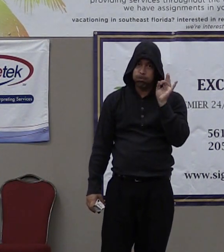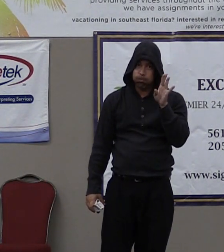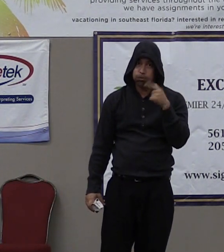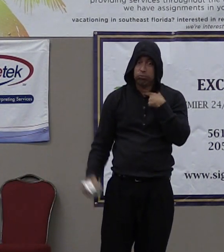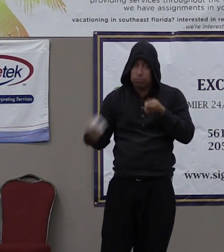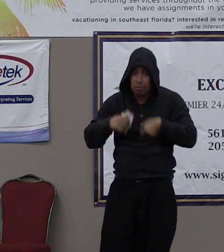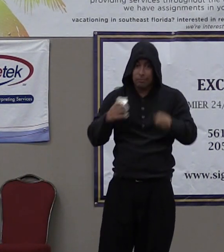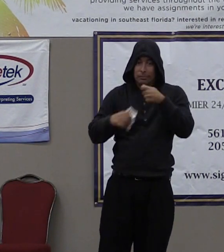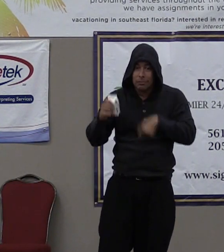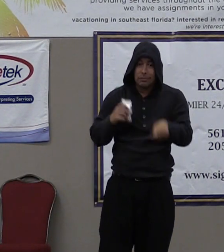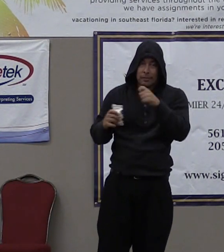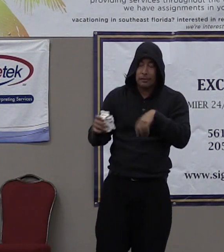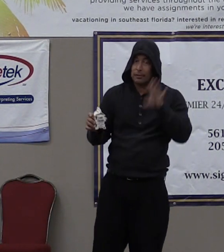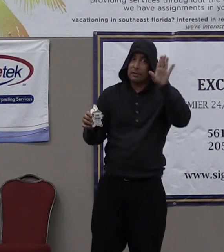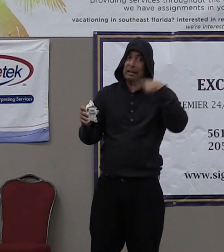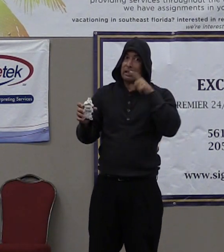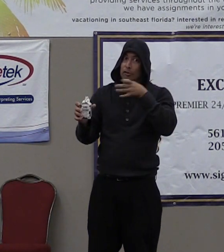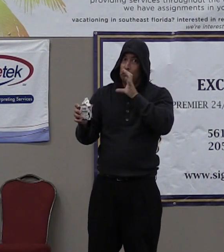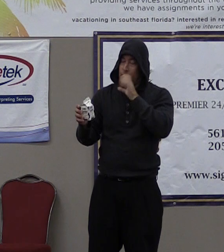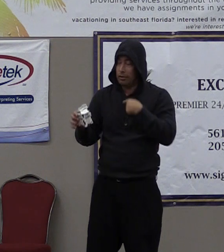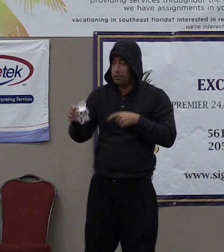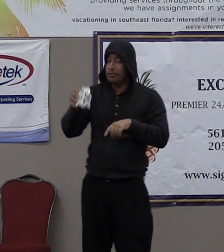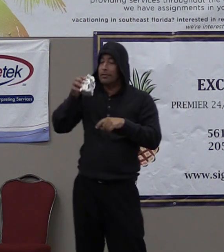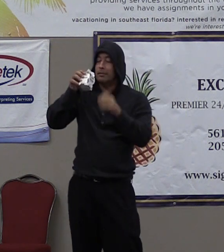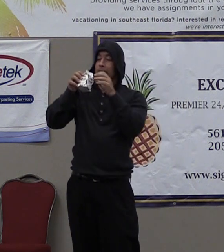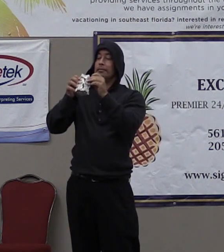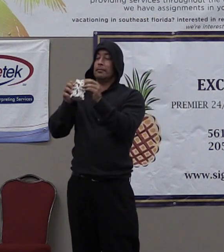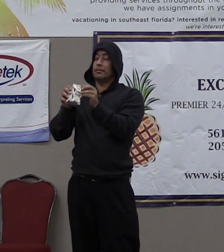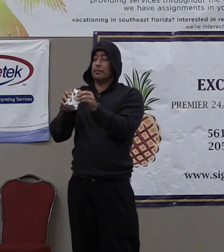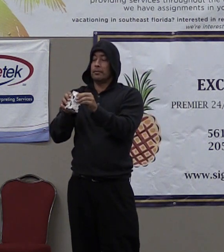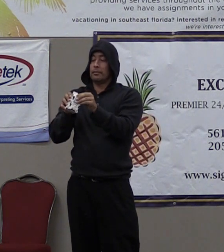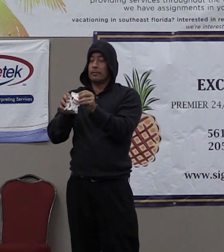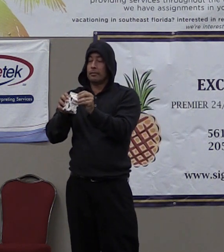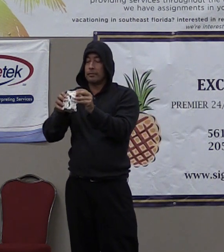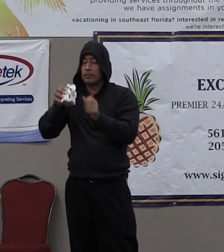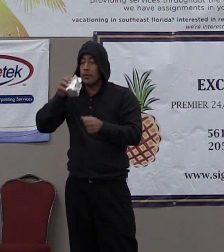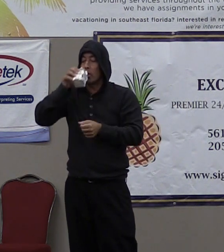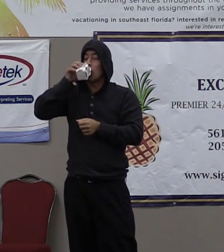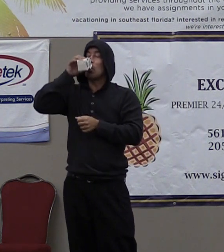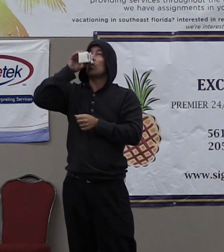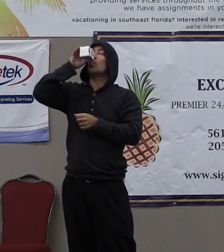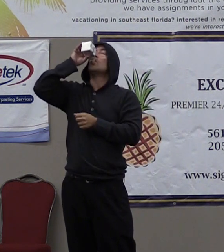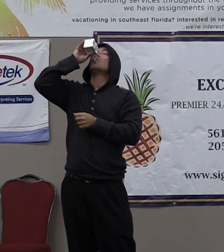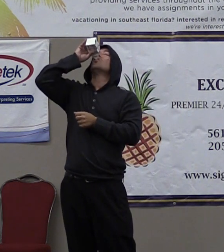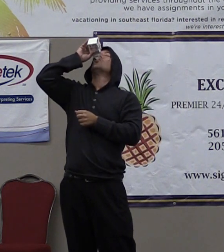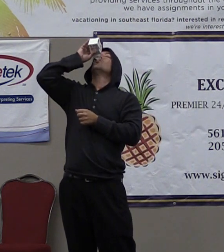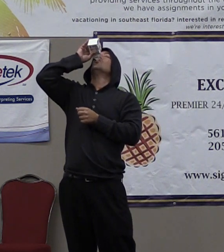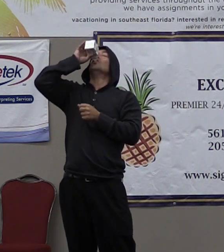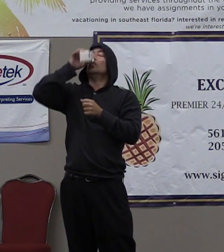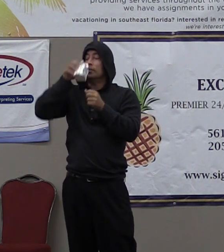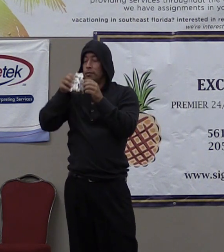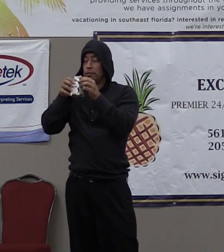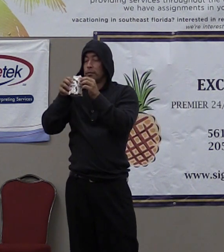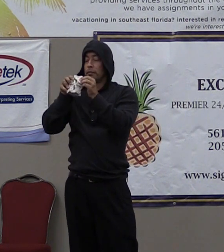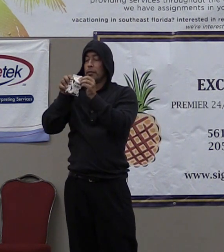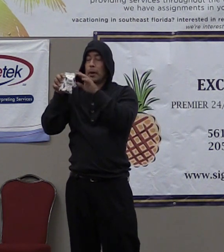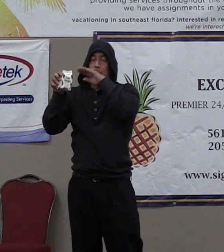I'm really thirsty. I've been changing all these costumes. I need a little milk here.